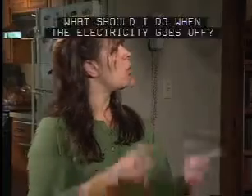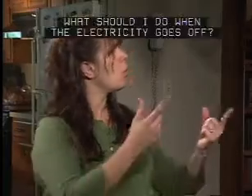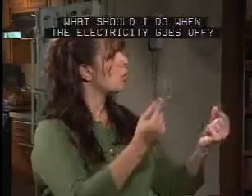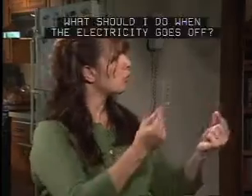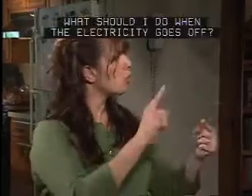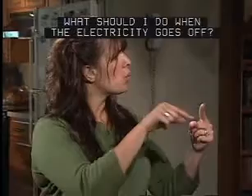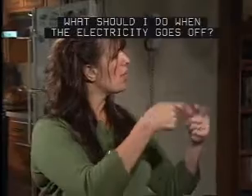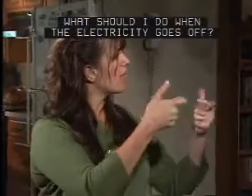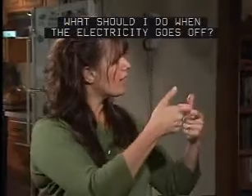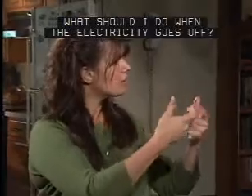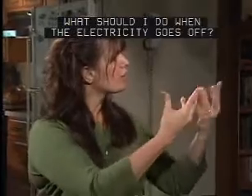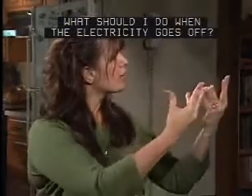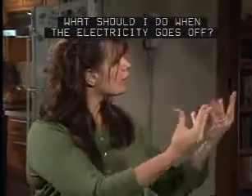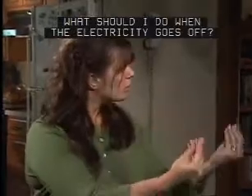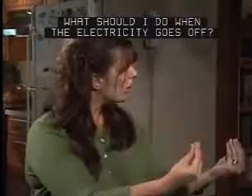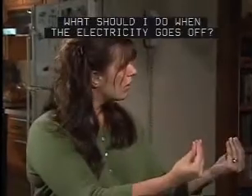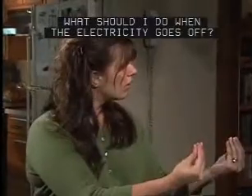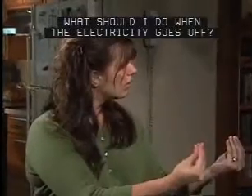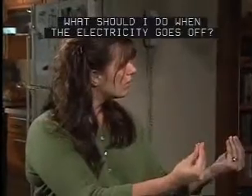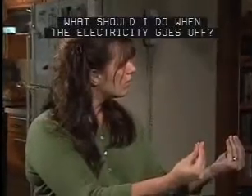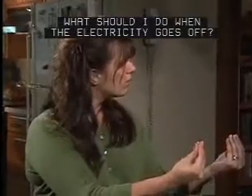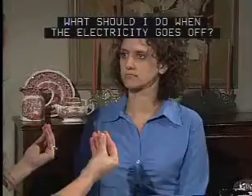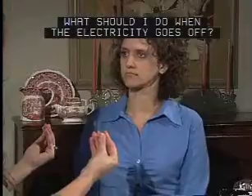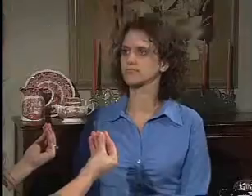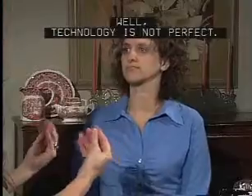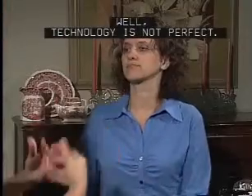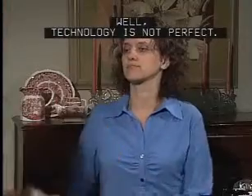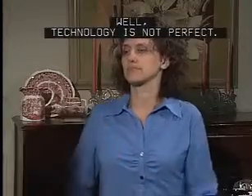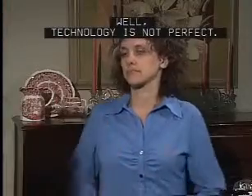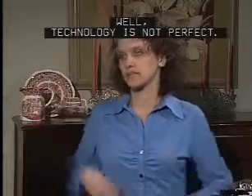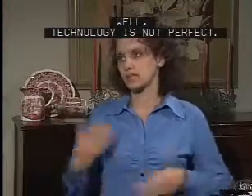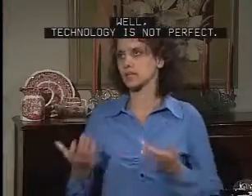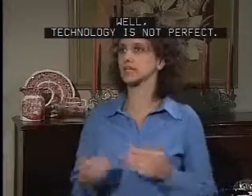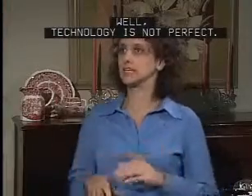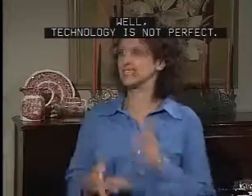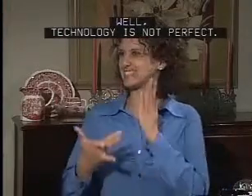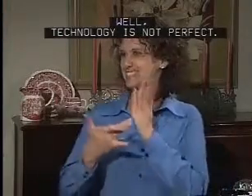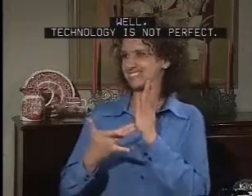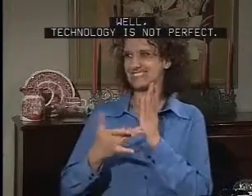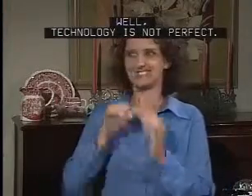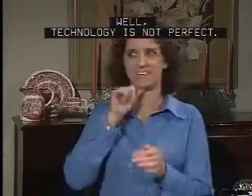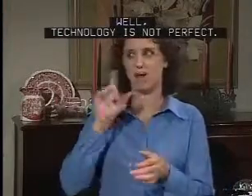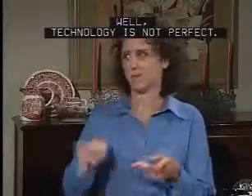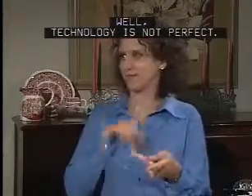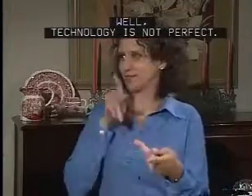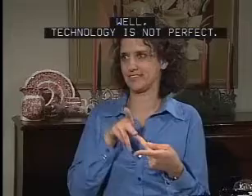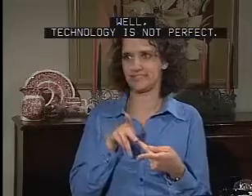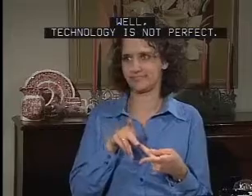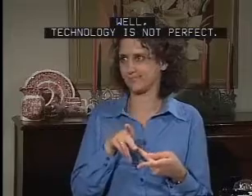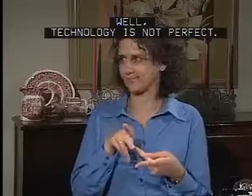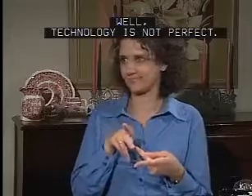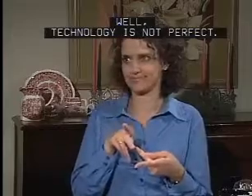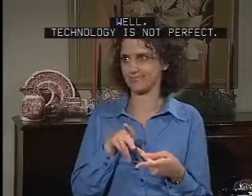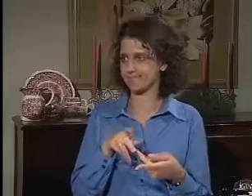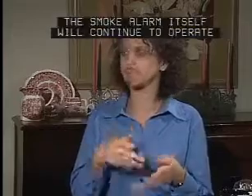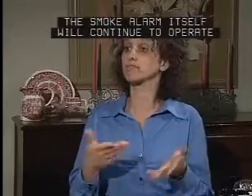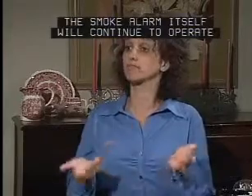What should I do when the electricity goes off? Well, technology is not perfect. The smoke